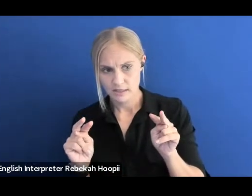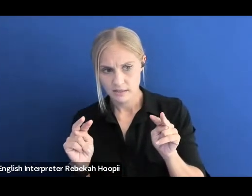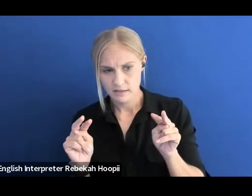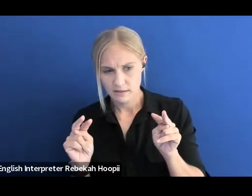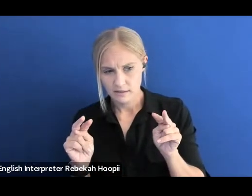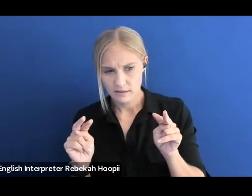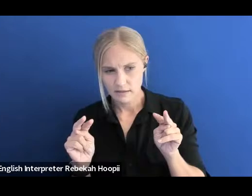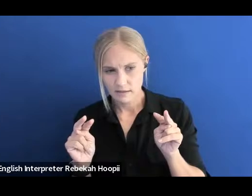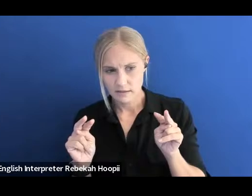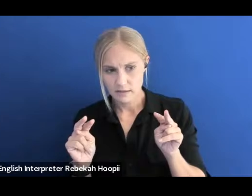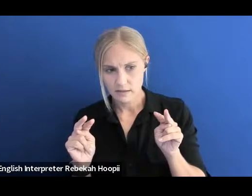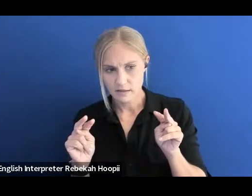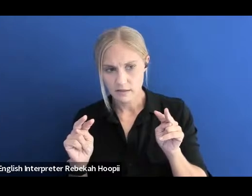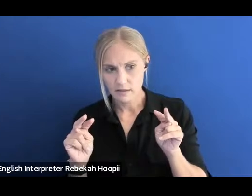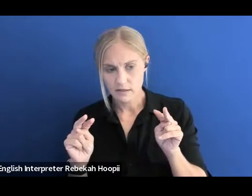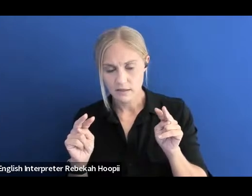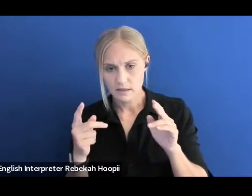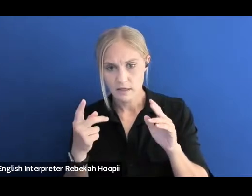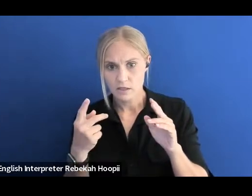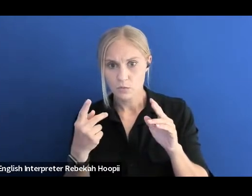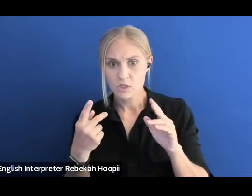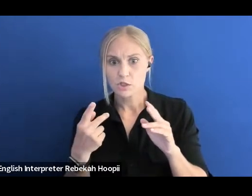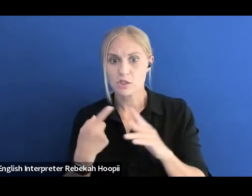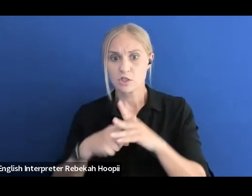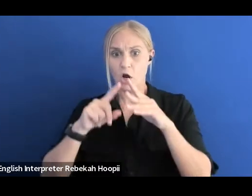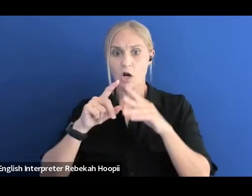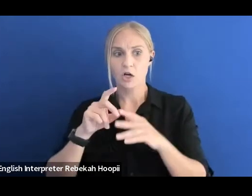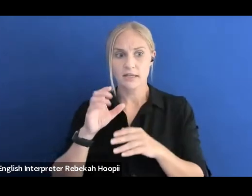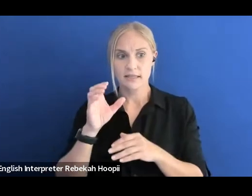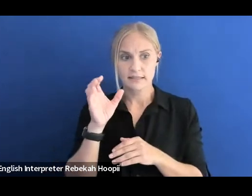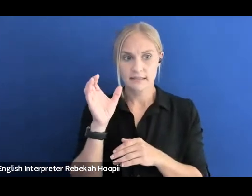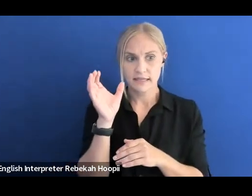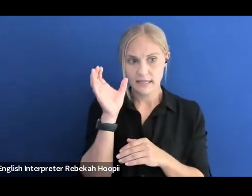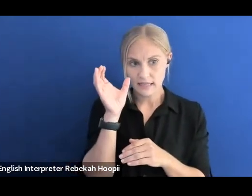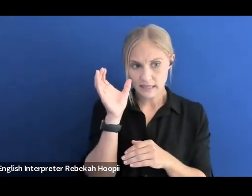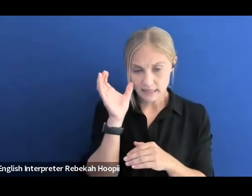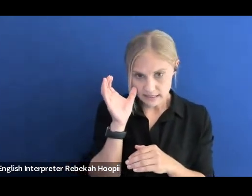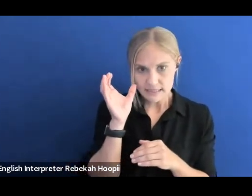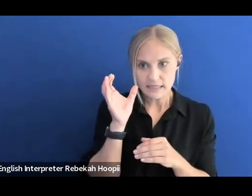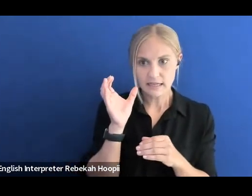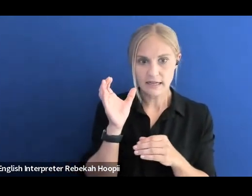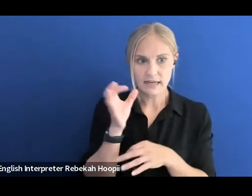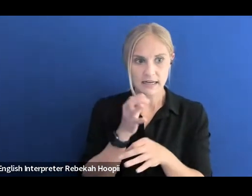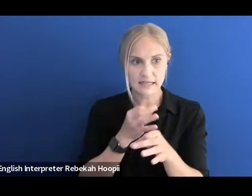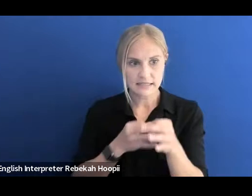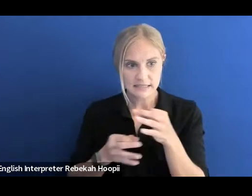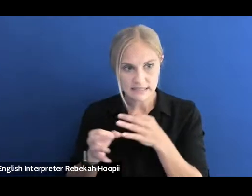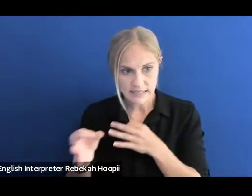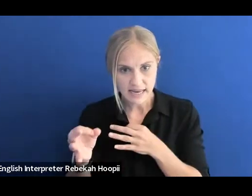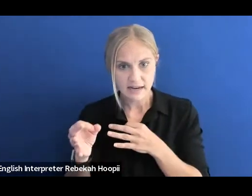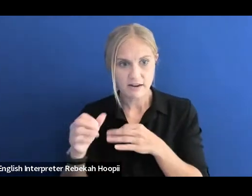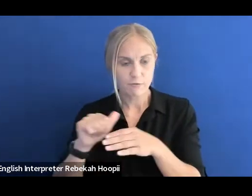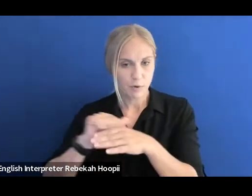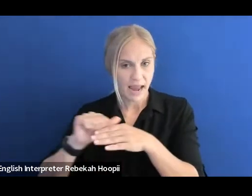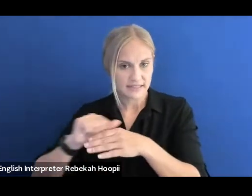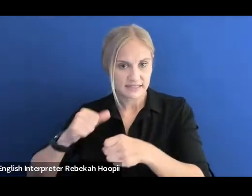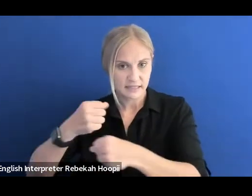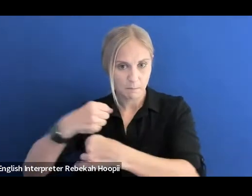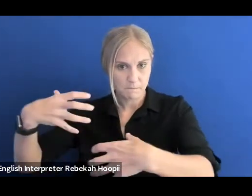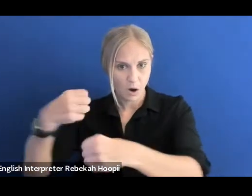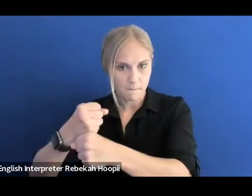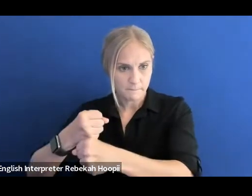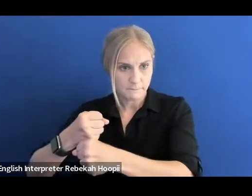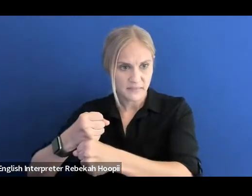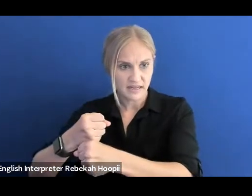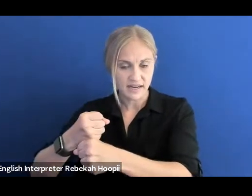start practicing diplomacy, because it's time, it's 2022. We don't need to practice bombing anymore. We're really good